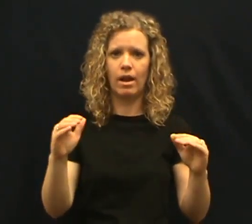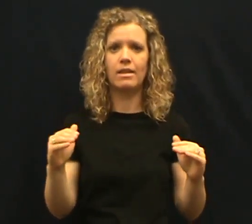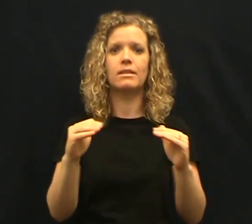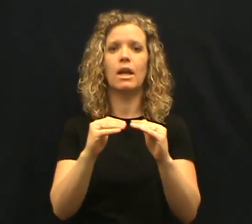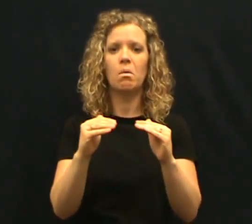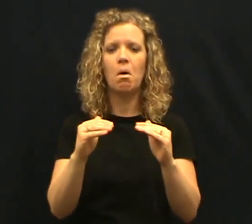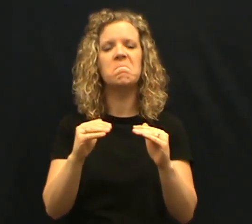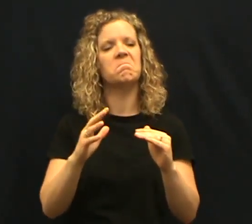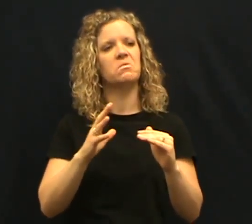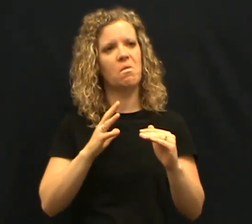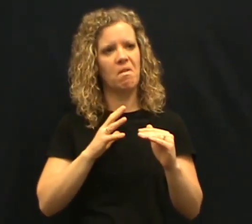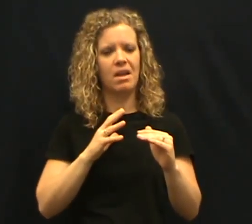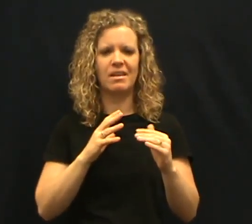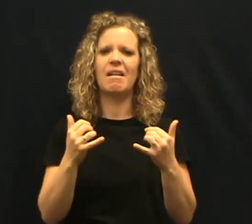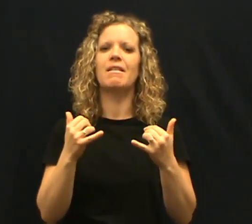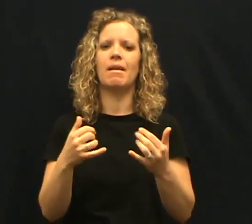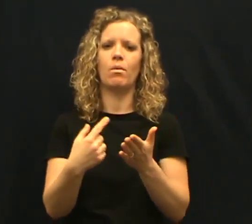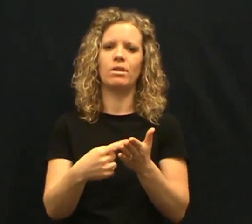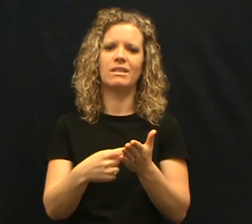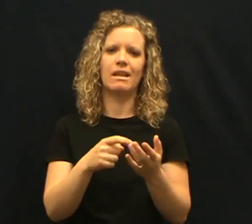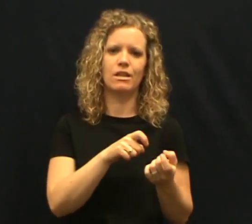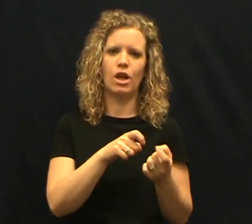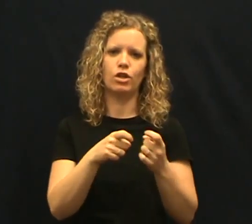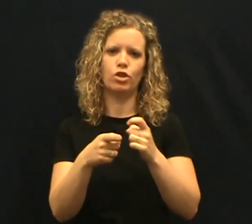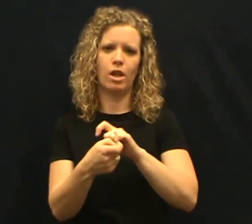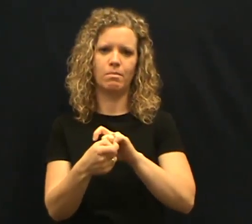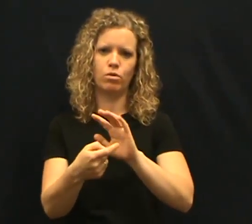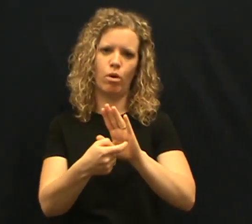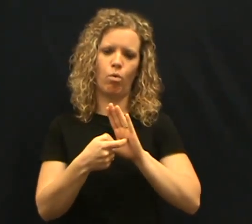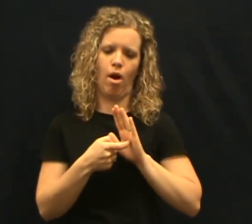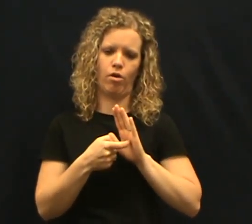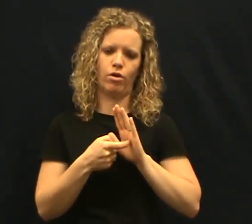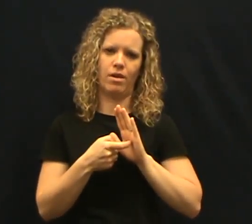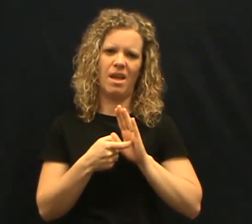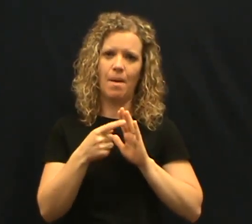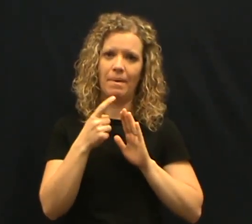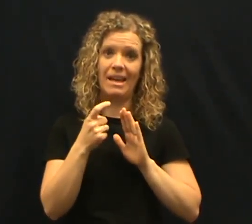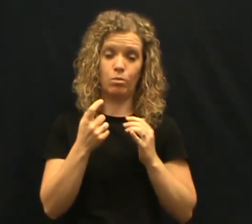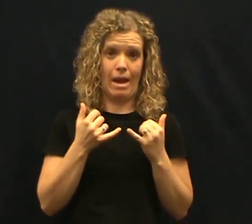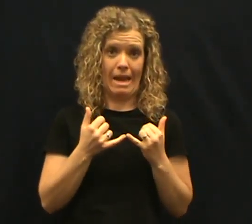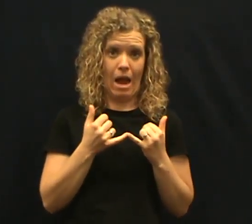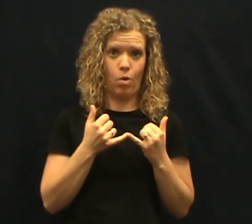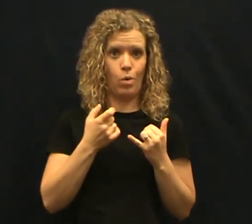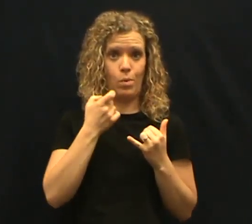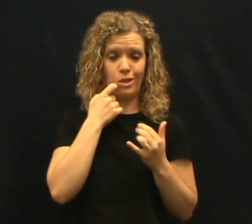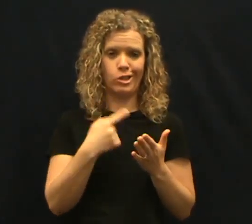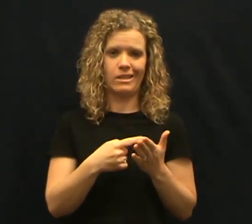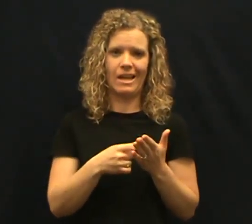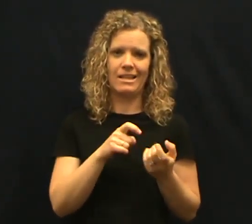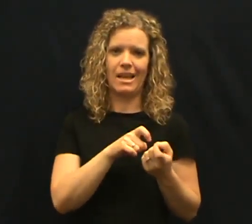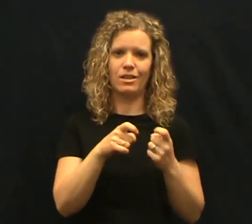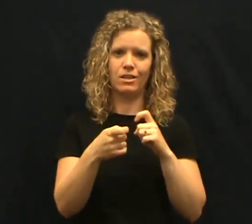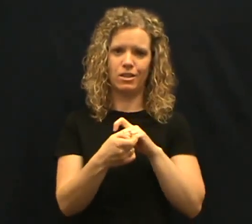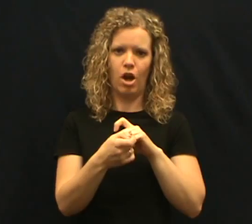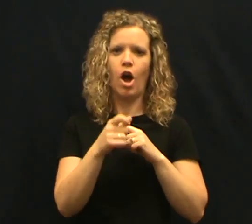ahead and talk about the adjustments that are needed to get us from this unadjusted trial balance to an adjusted trial balance. Once we're